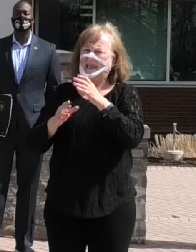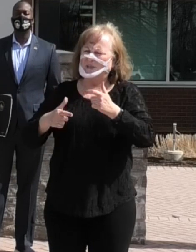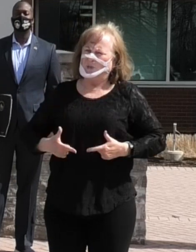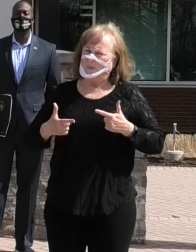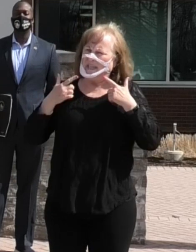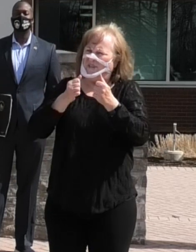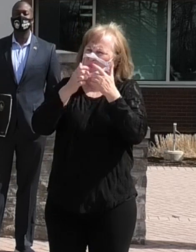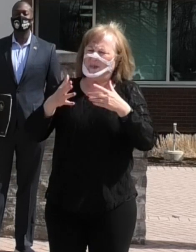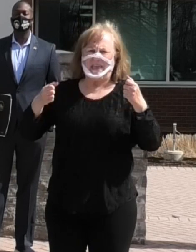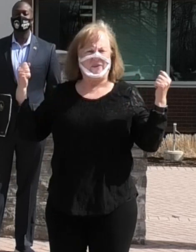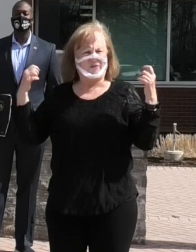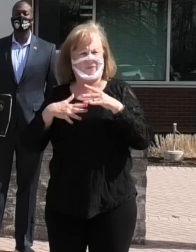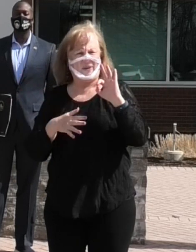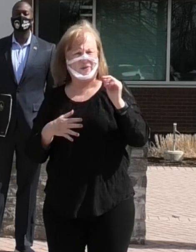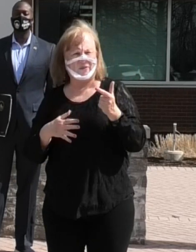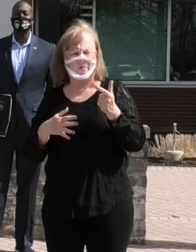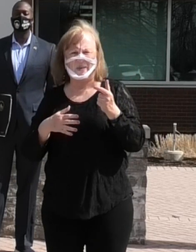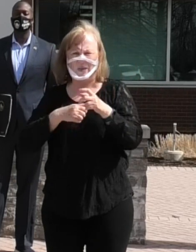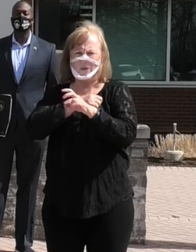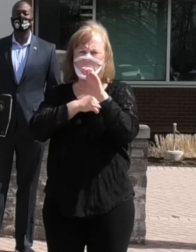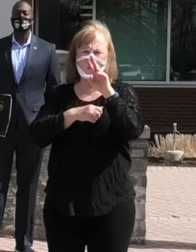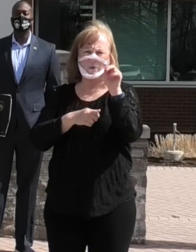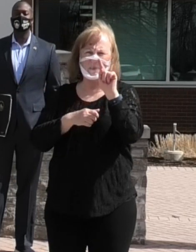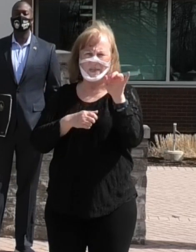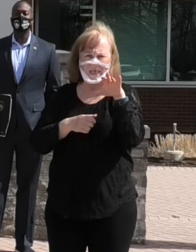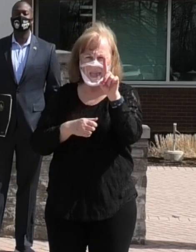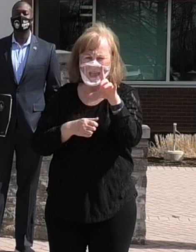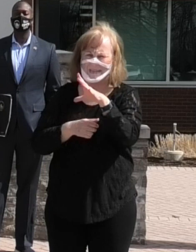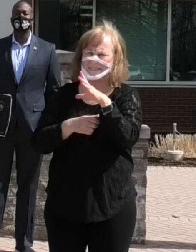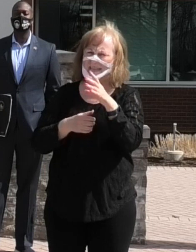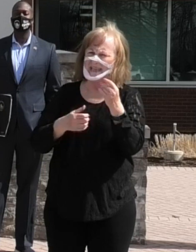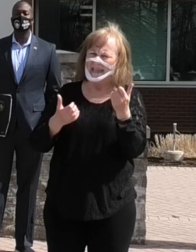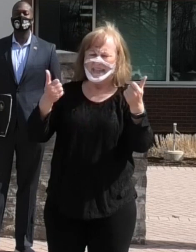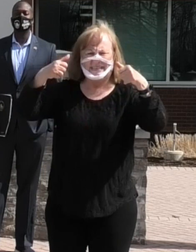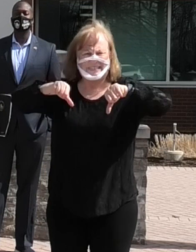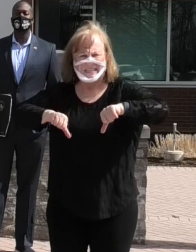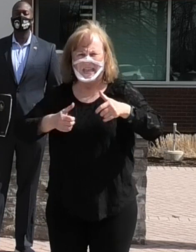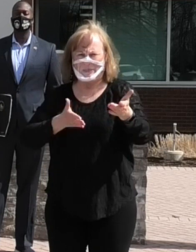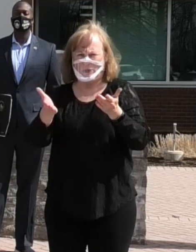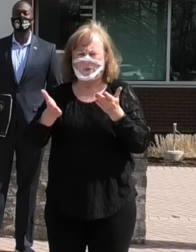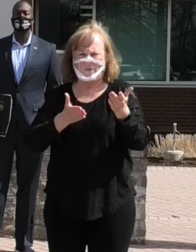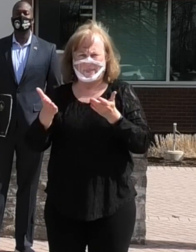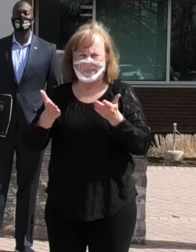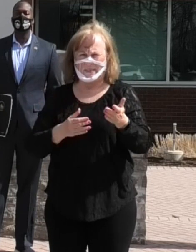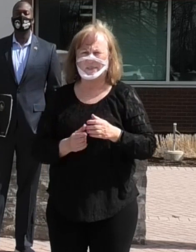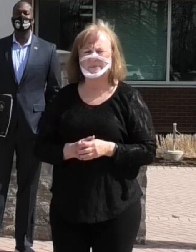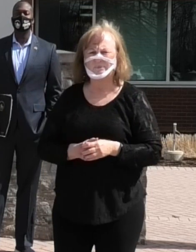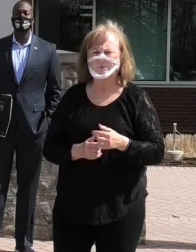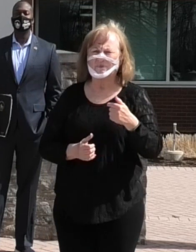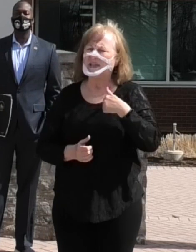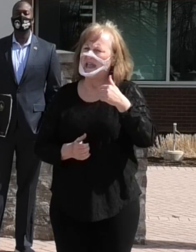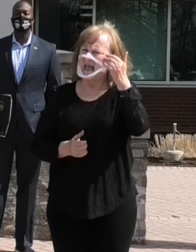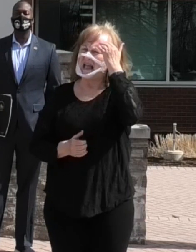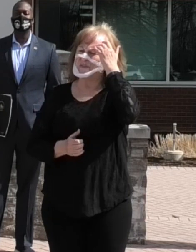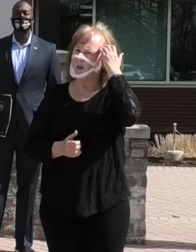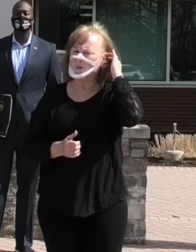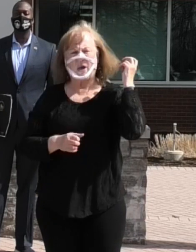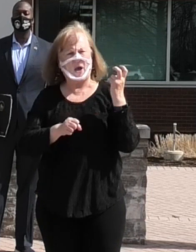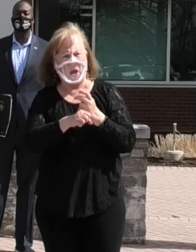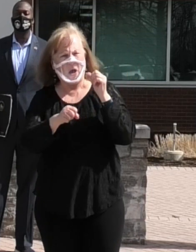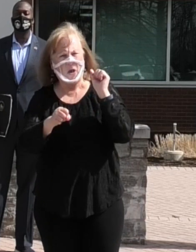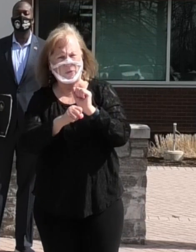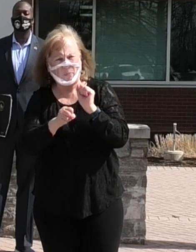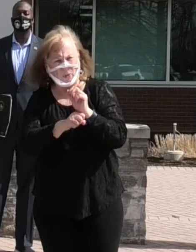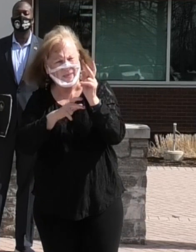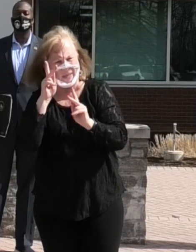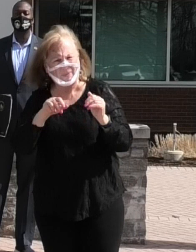without fear of being criminalized and denying services. I know hard work